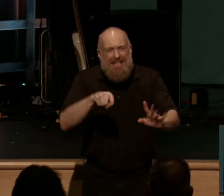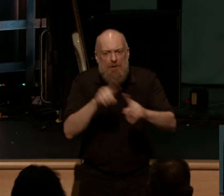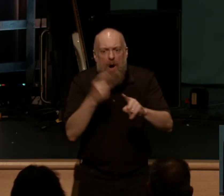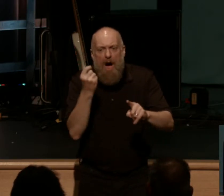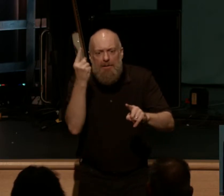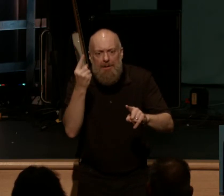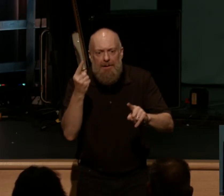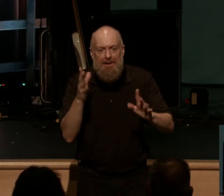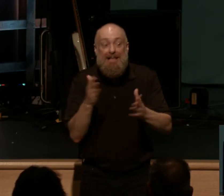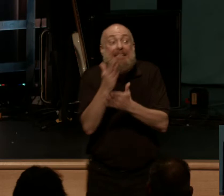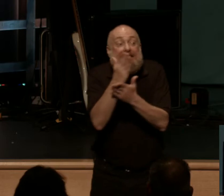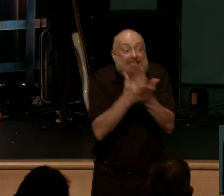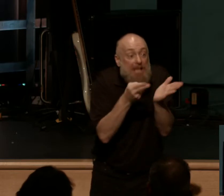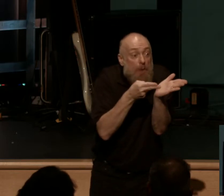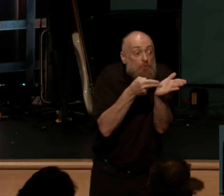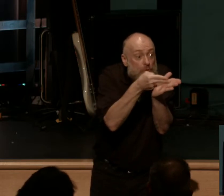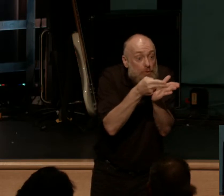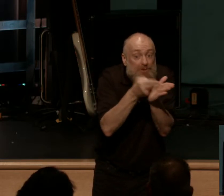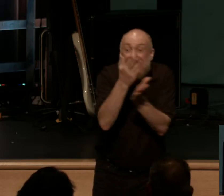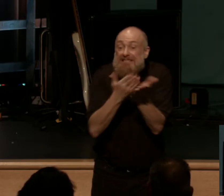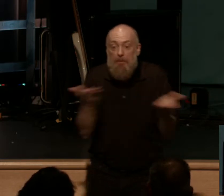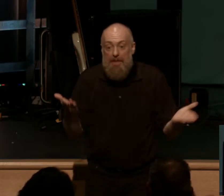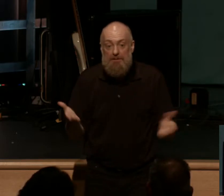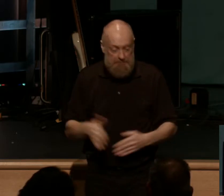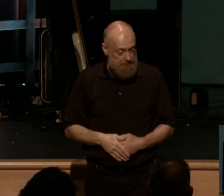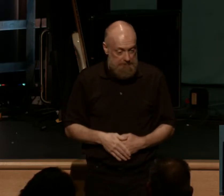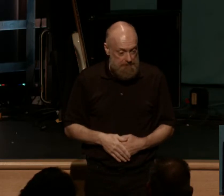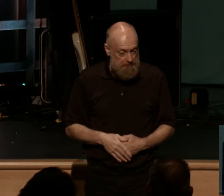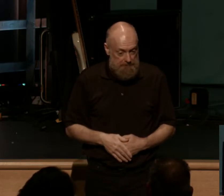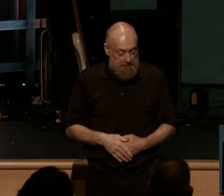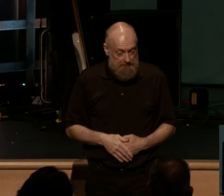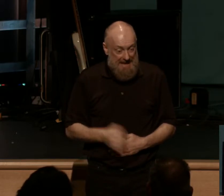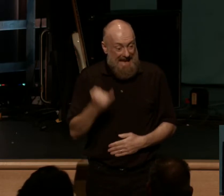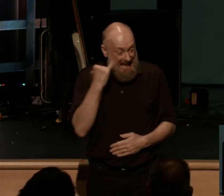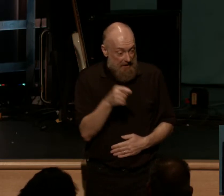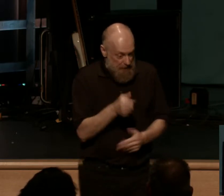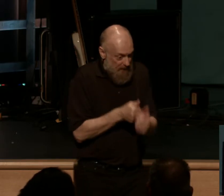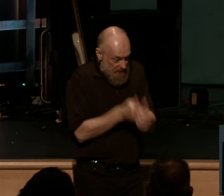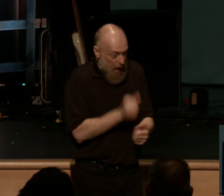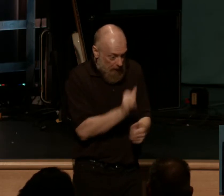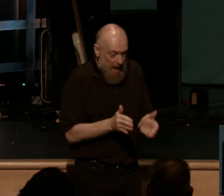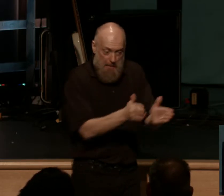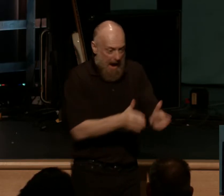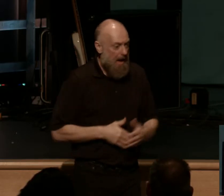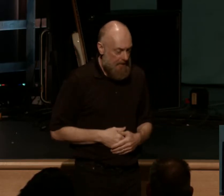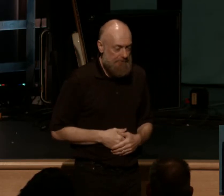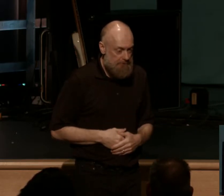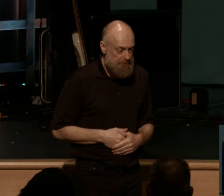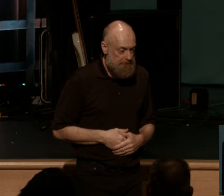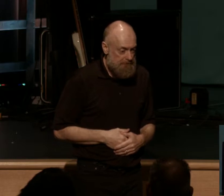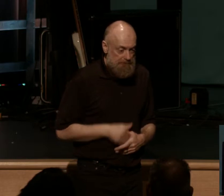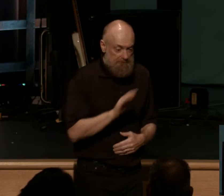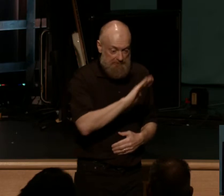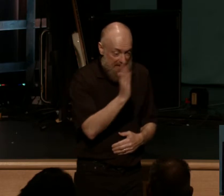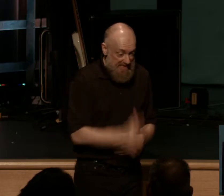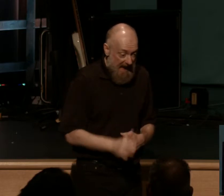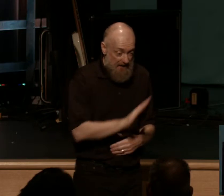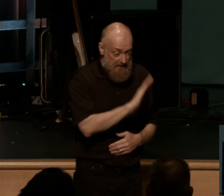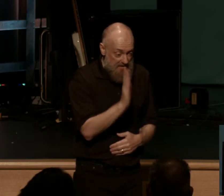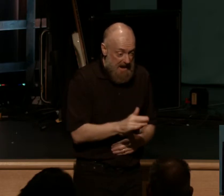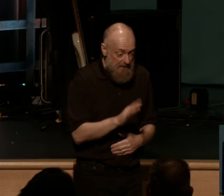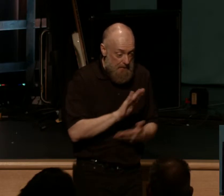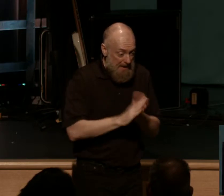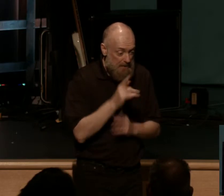are certain truths and certain things God says, as long as you're in this, these are wells that will never, ever